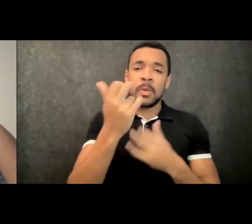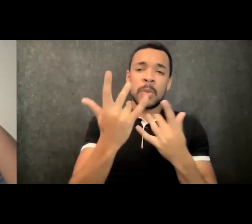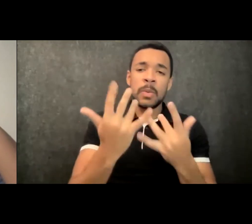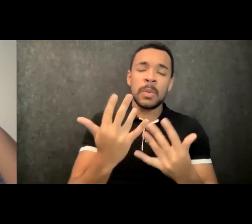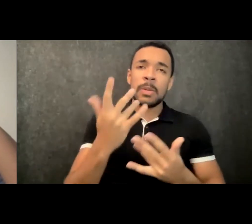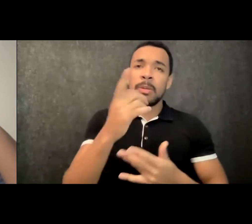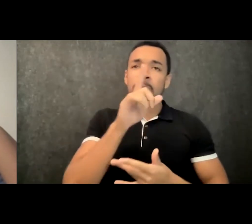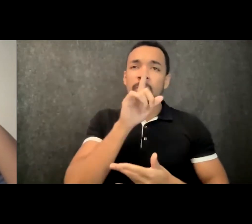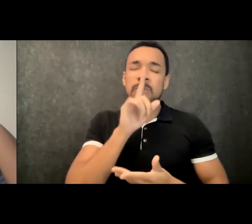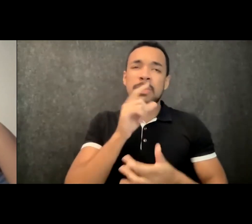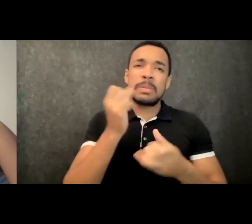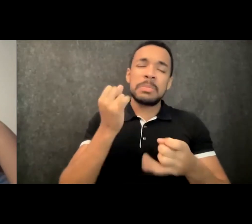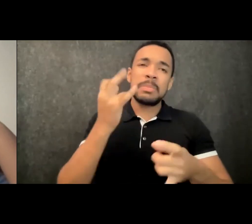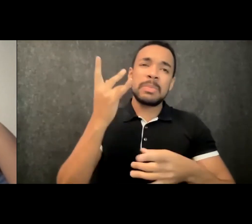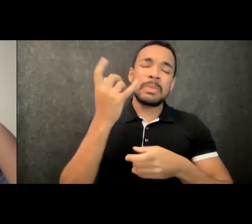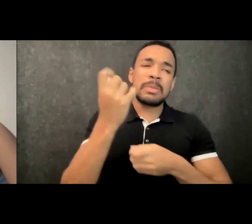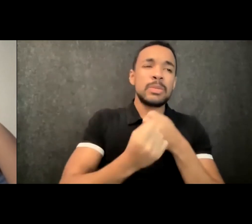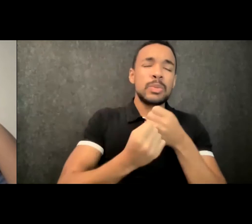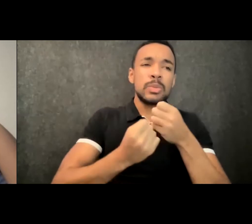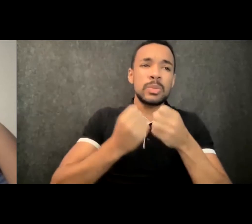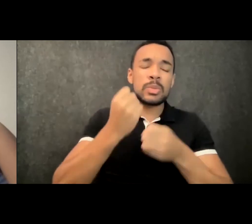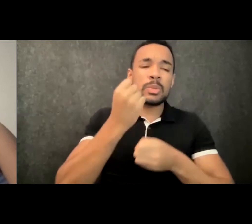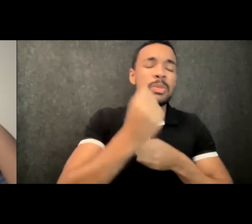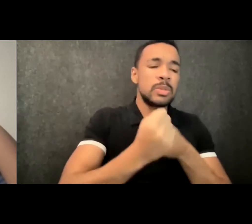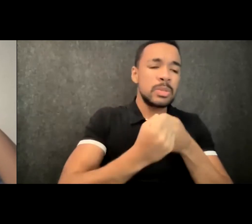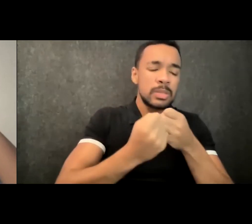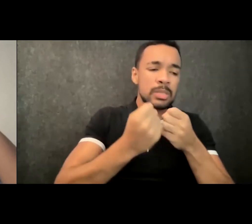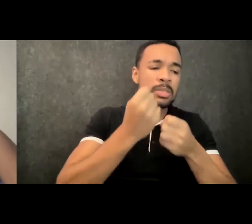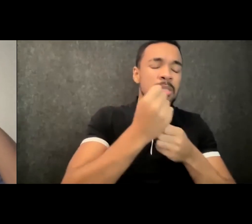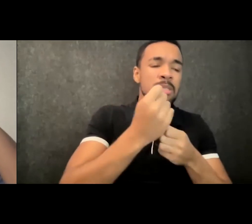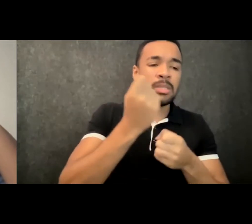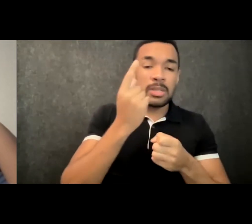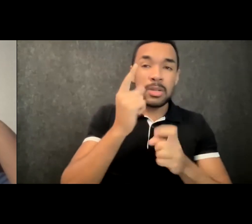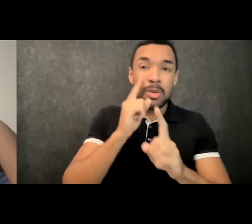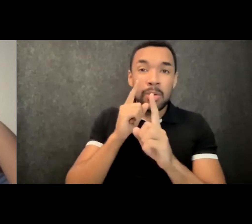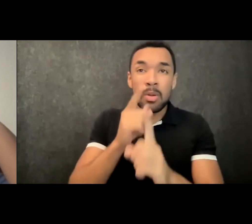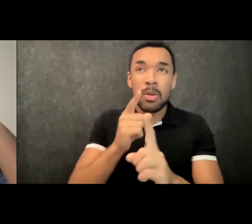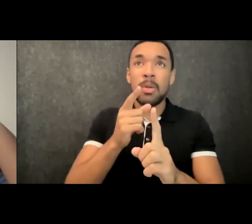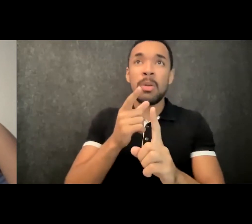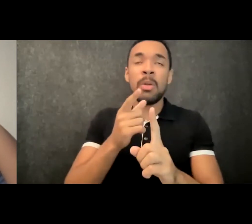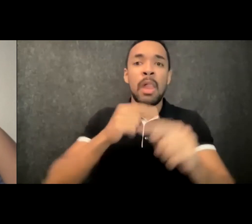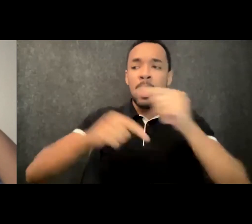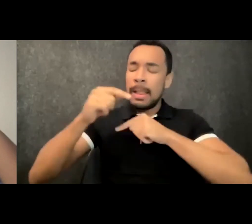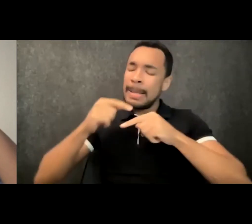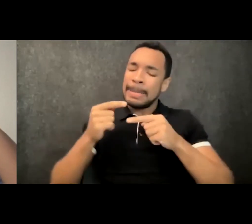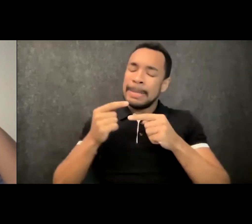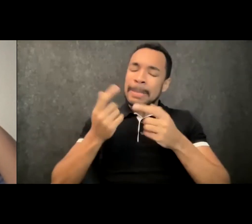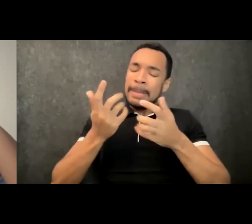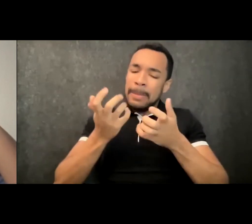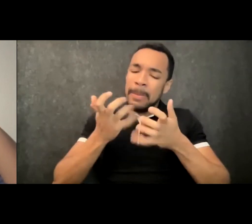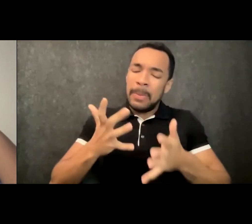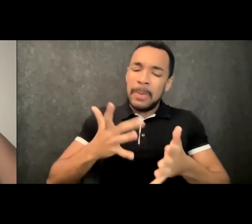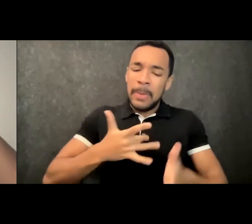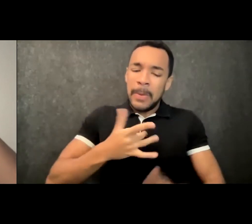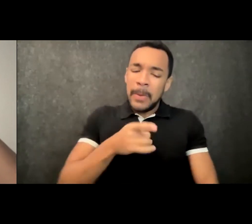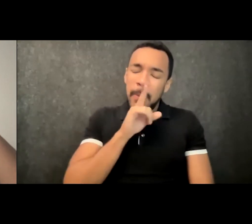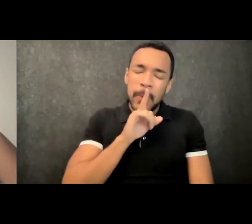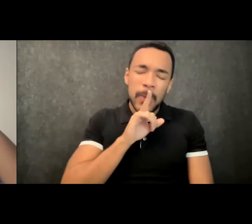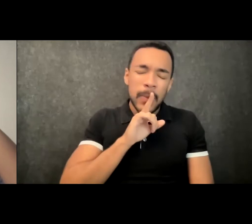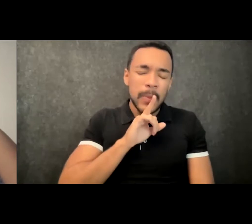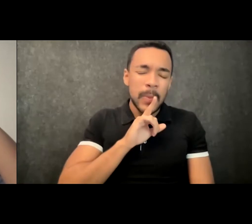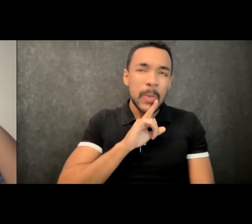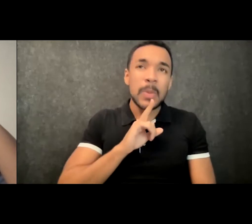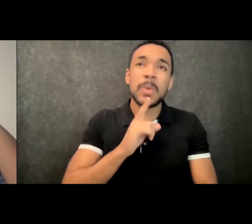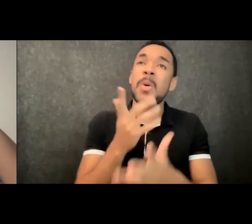feeling of never wanting to go backwards feels like an empty in my stomach. She wants a husband. She